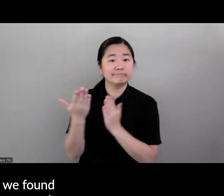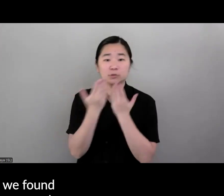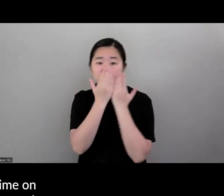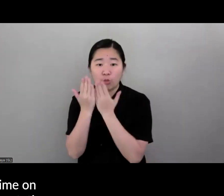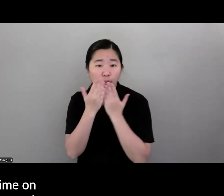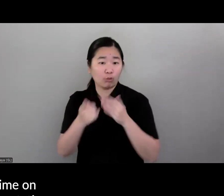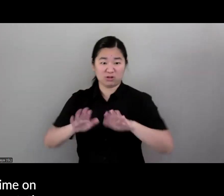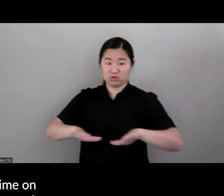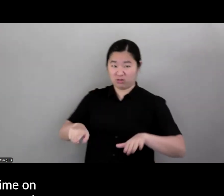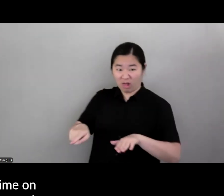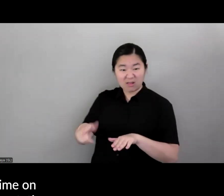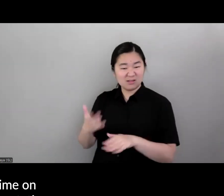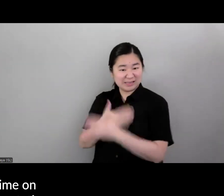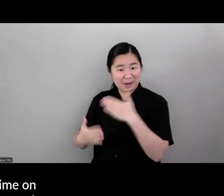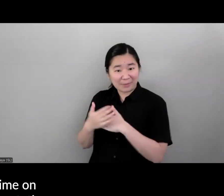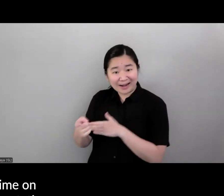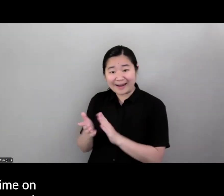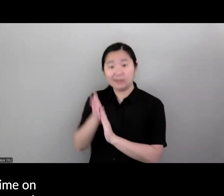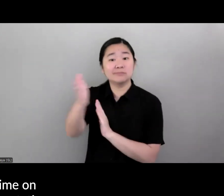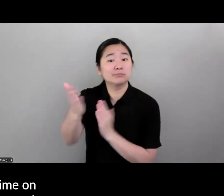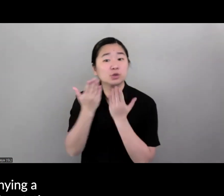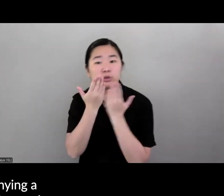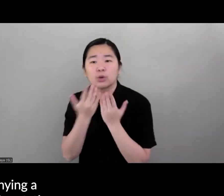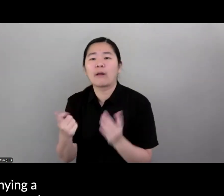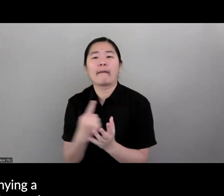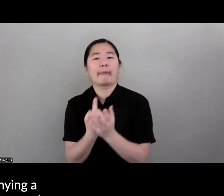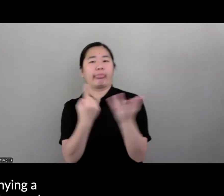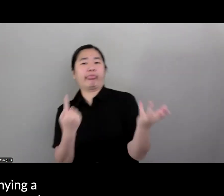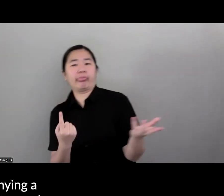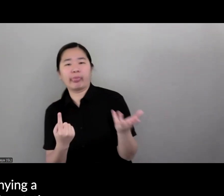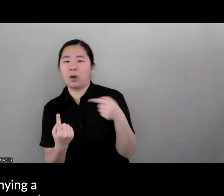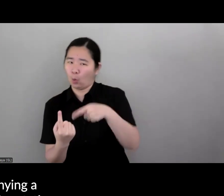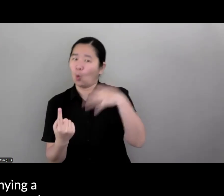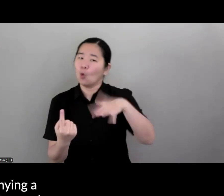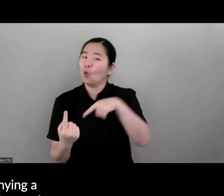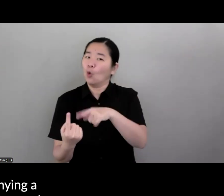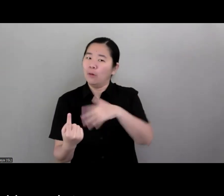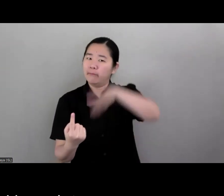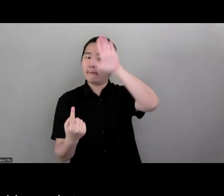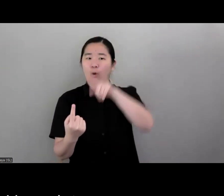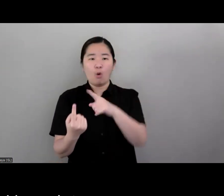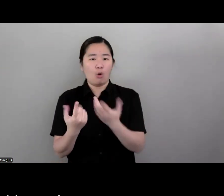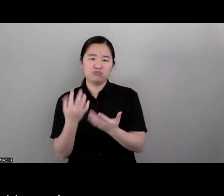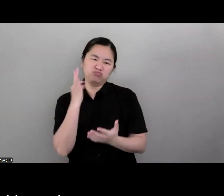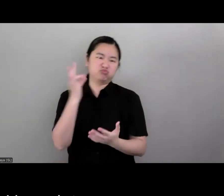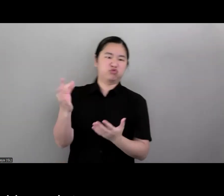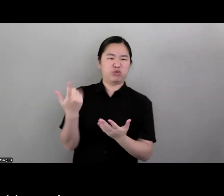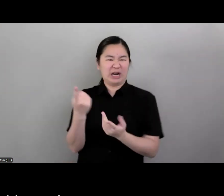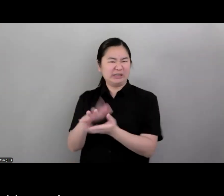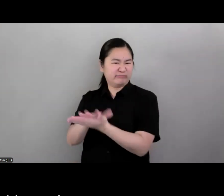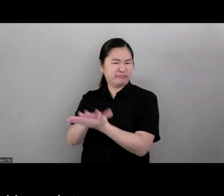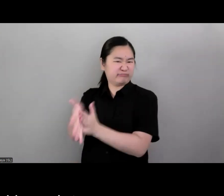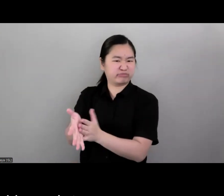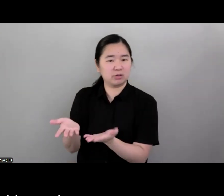spend most of the time on practical implementation, like accompanying a survivor to a police station or to a crisis